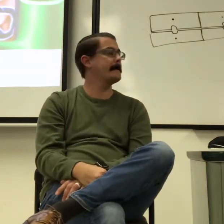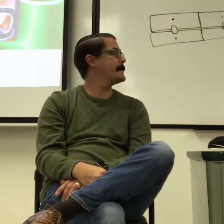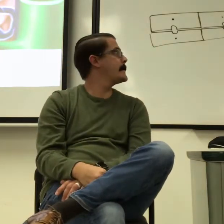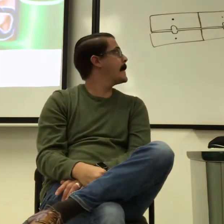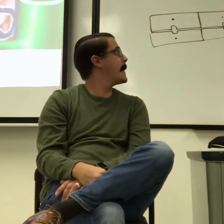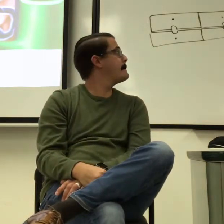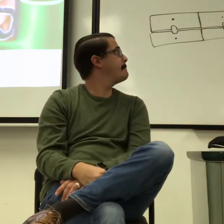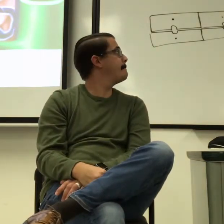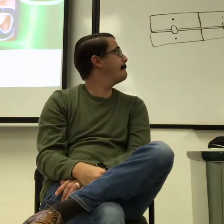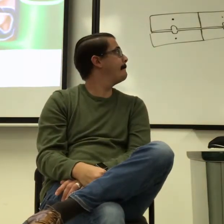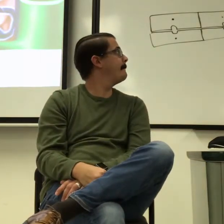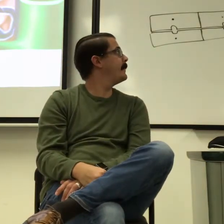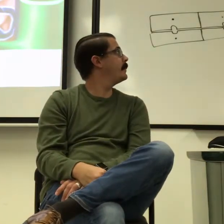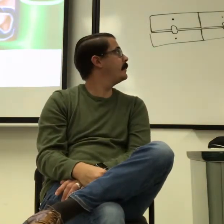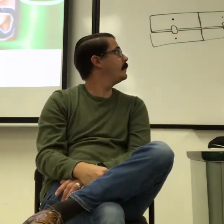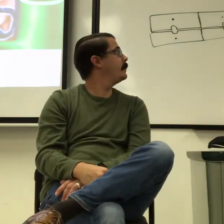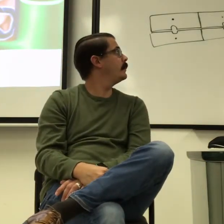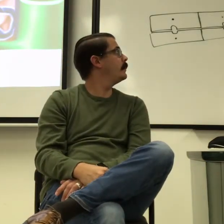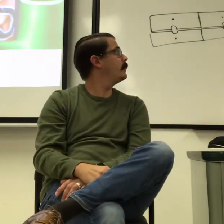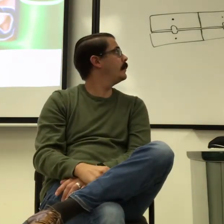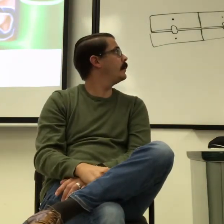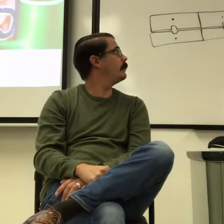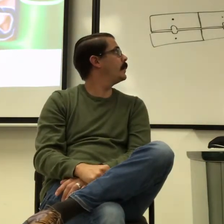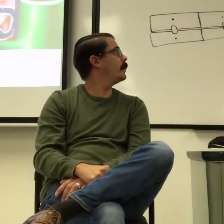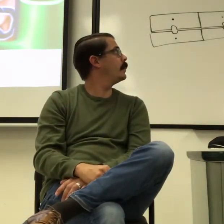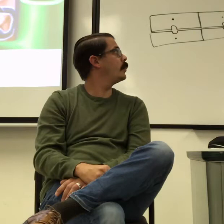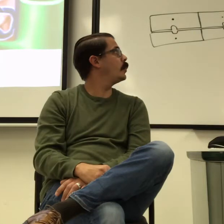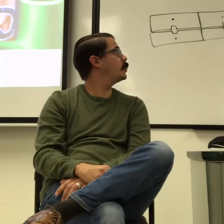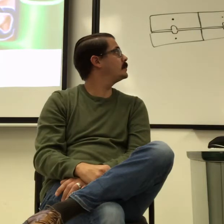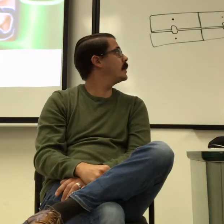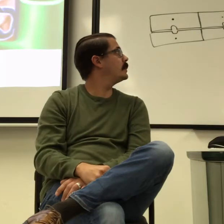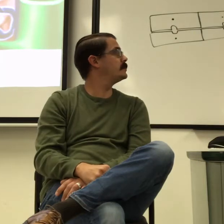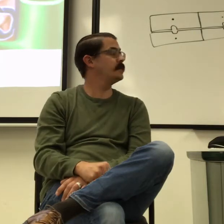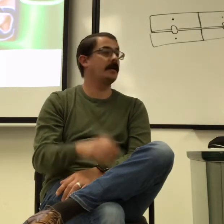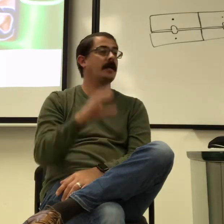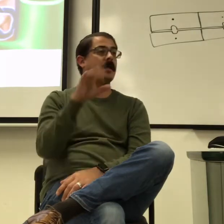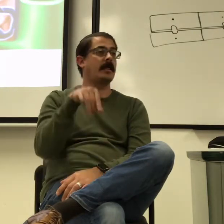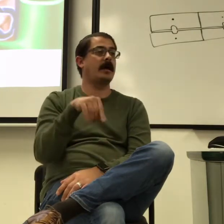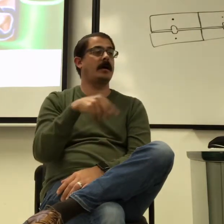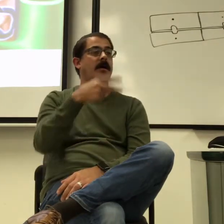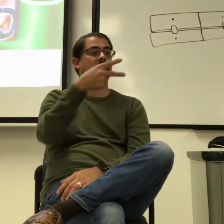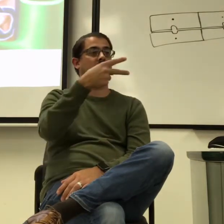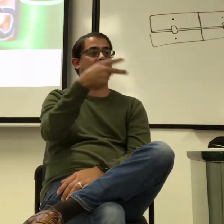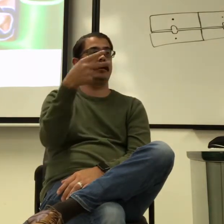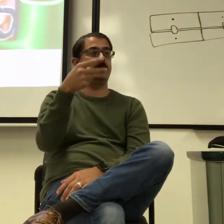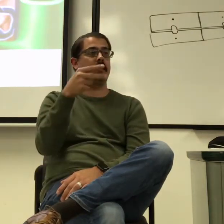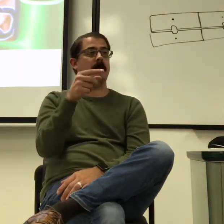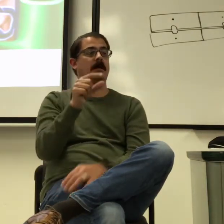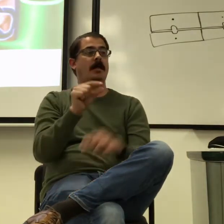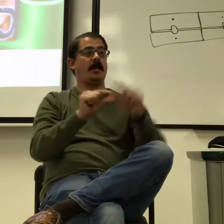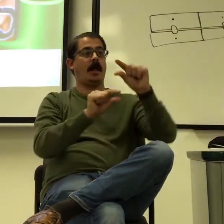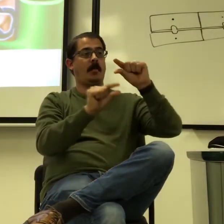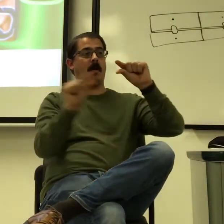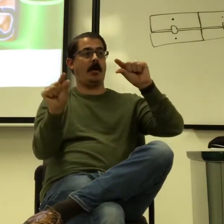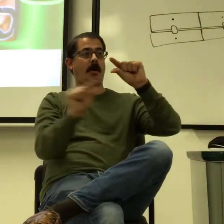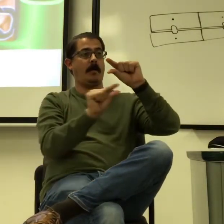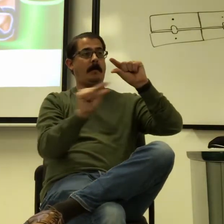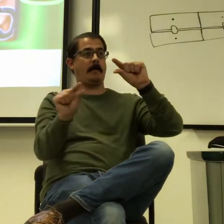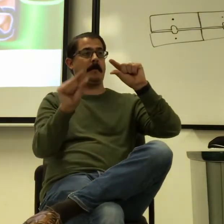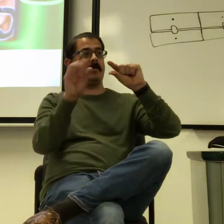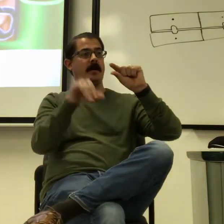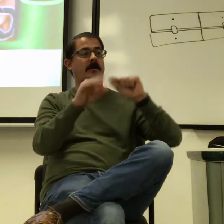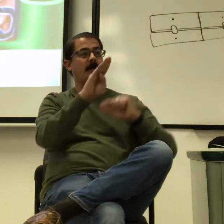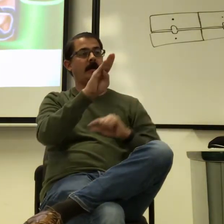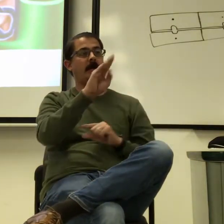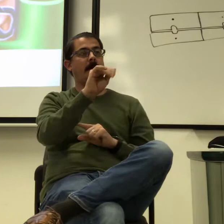You have this membrane That's, well, like I say on this slide, it's the